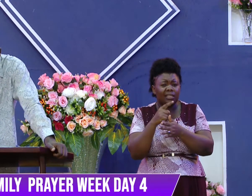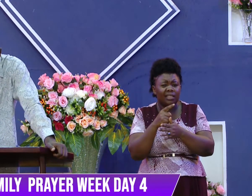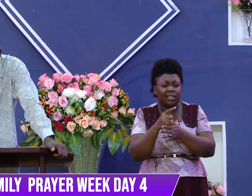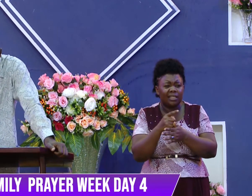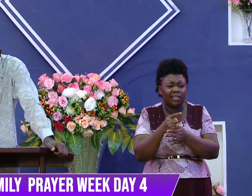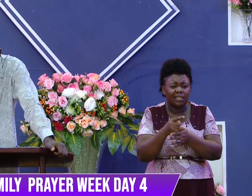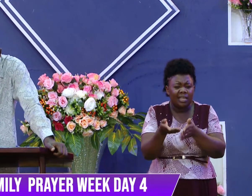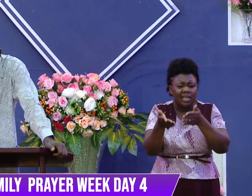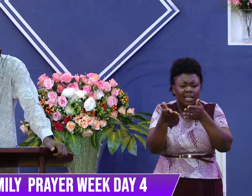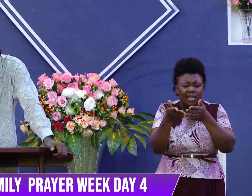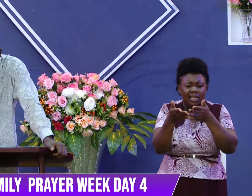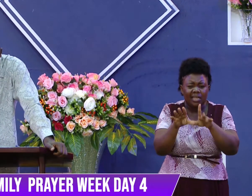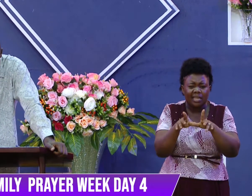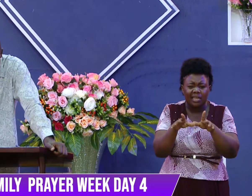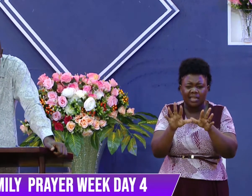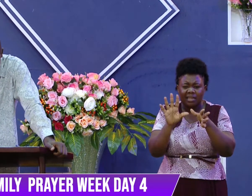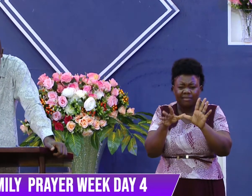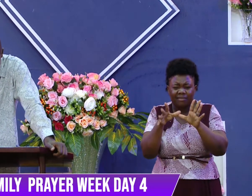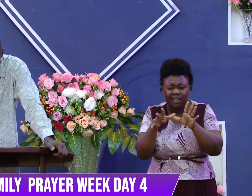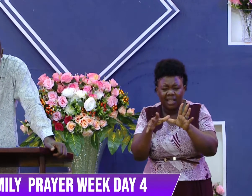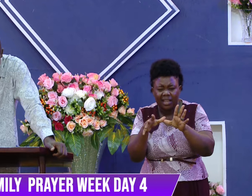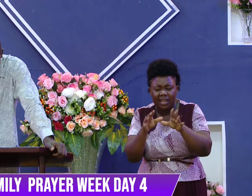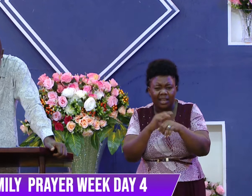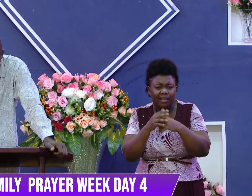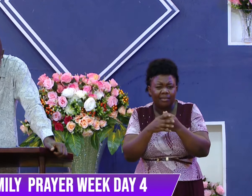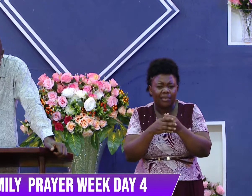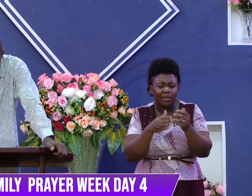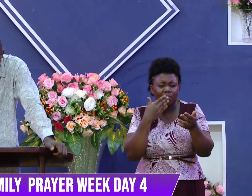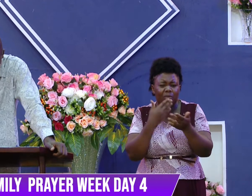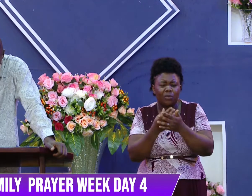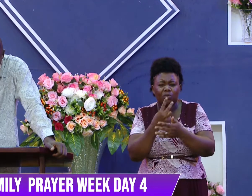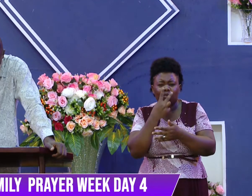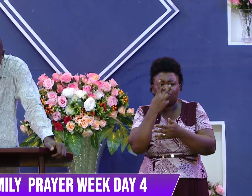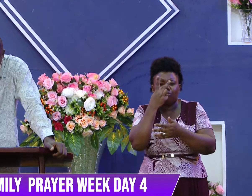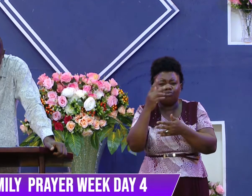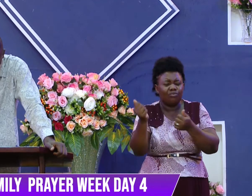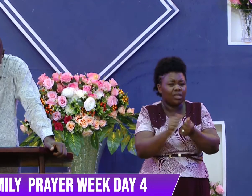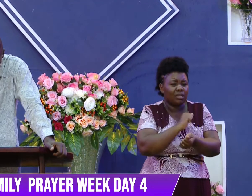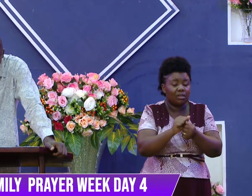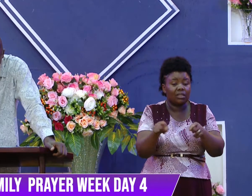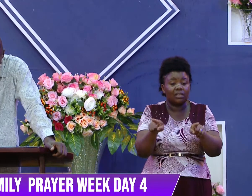Ecclesiastes 10:1.